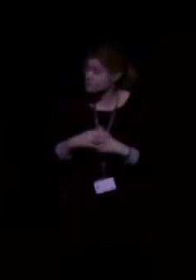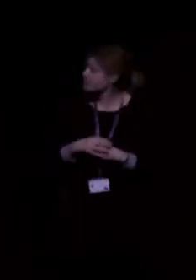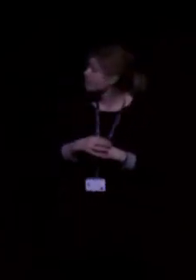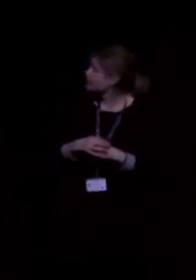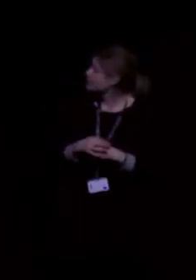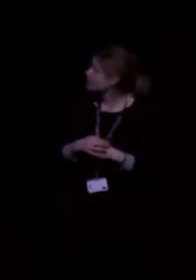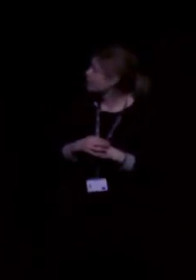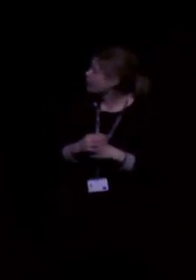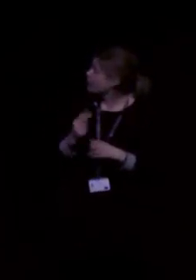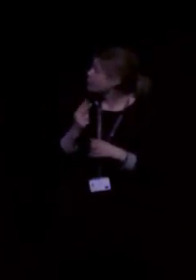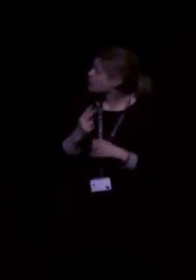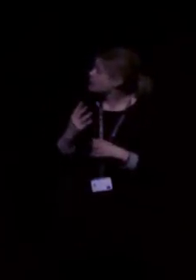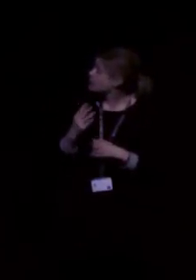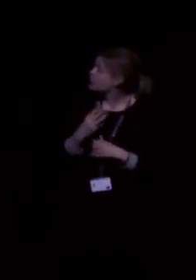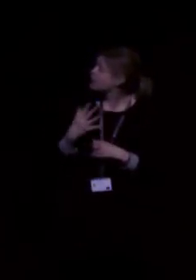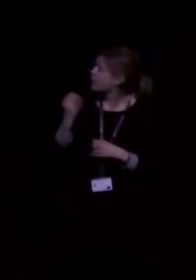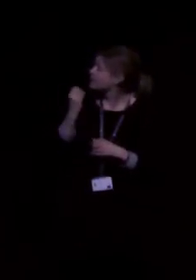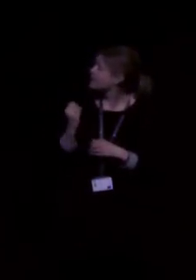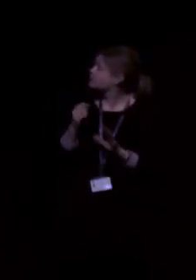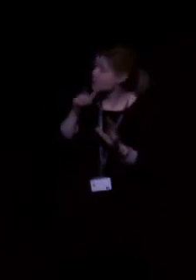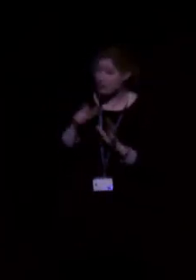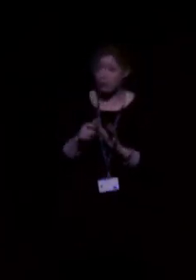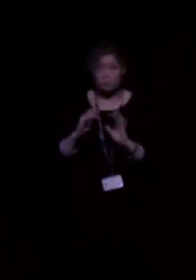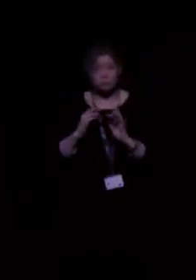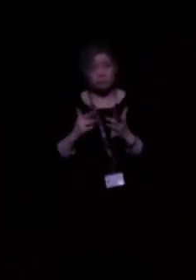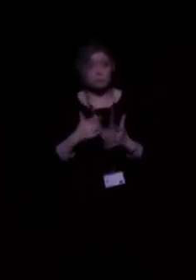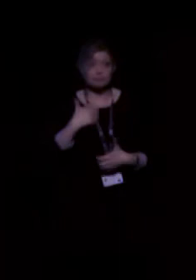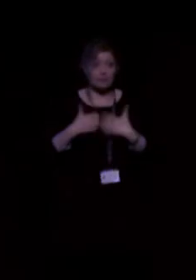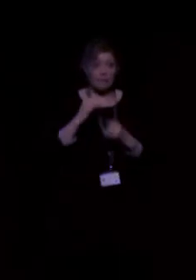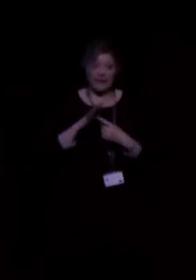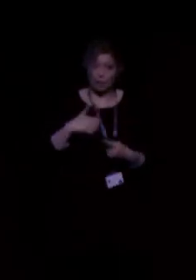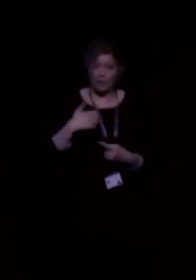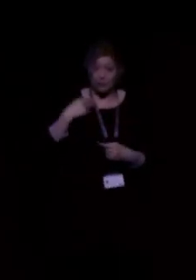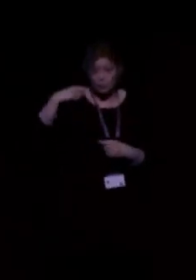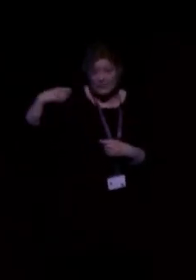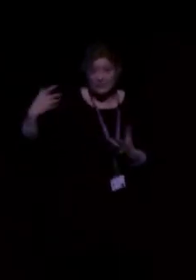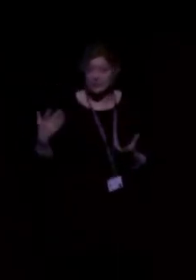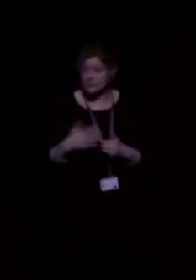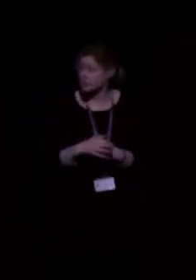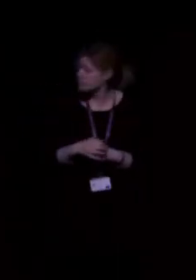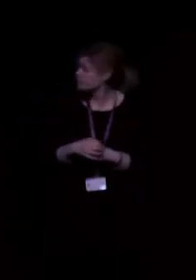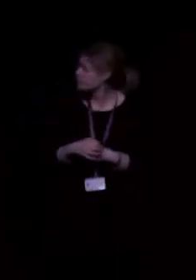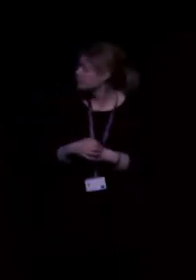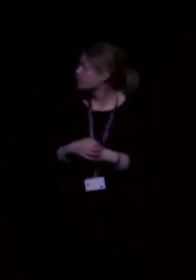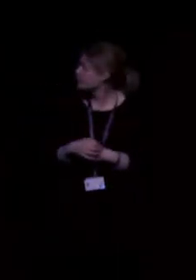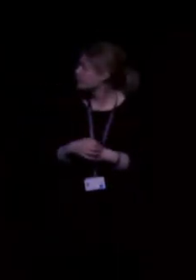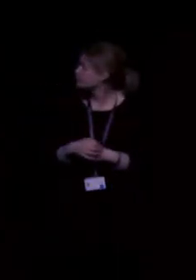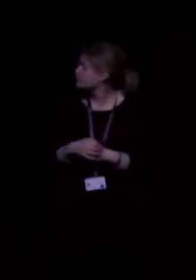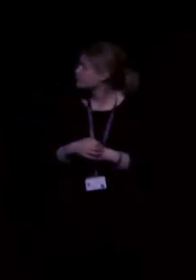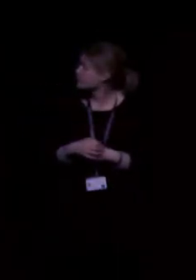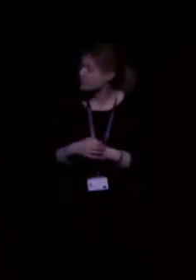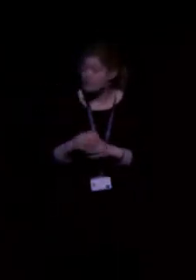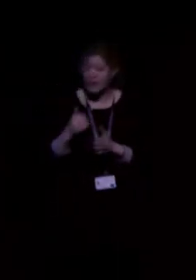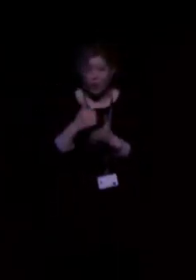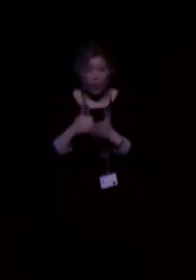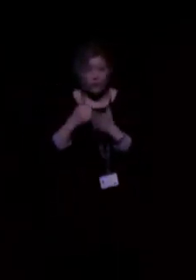with tinnitus as their initial symptom. Now, one of the prime managements is amplification with hearing aids, or